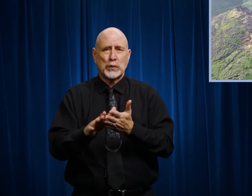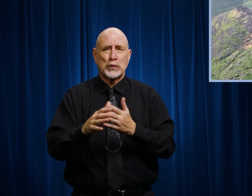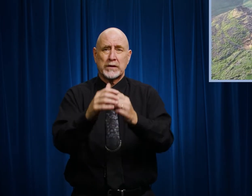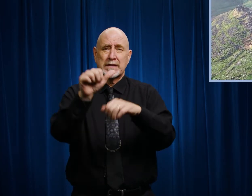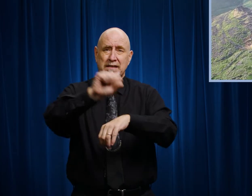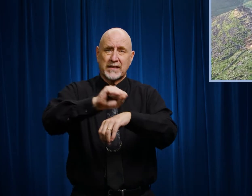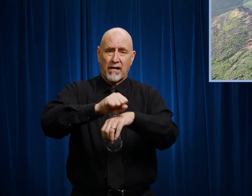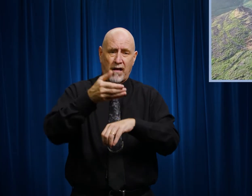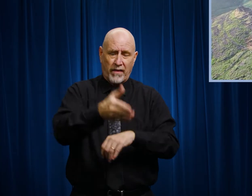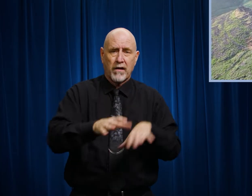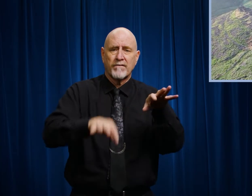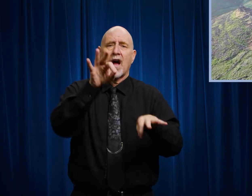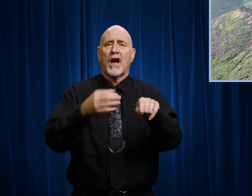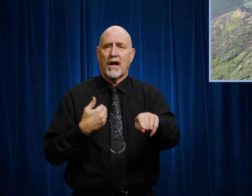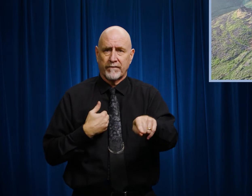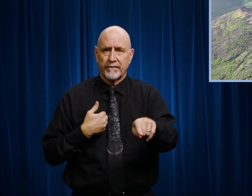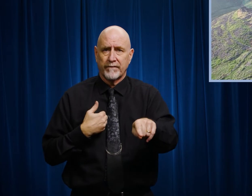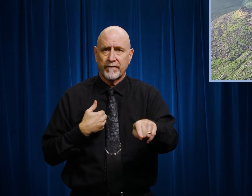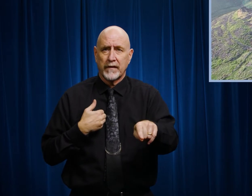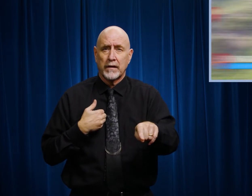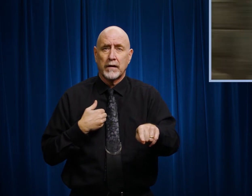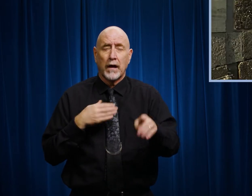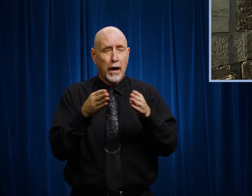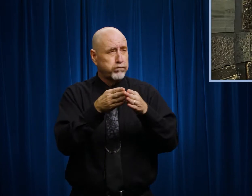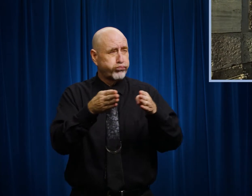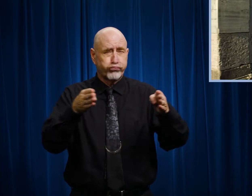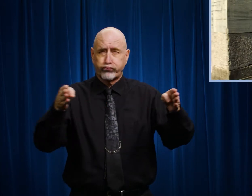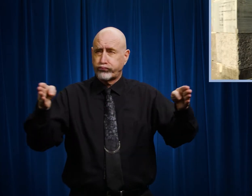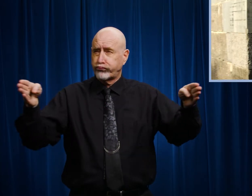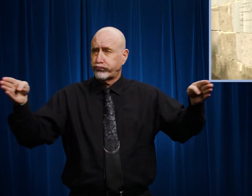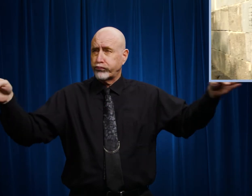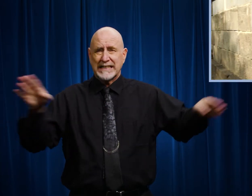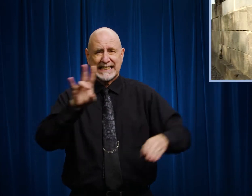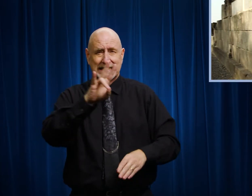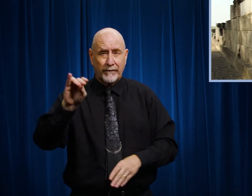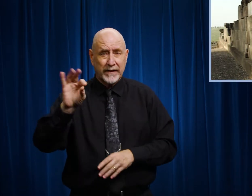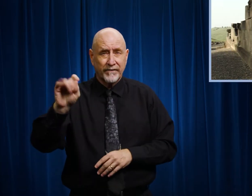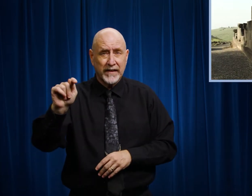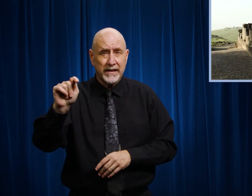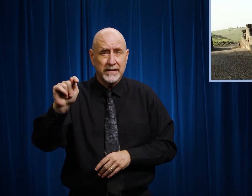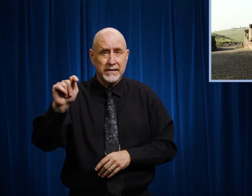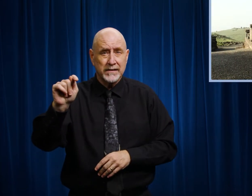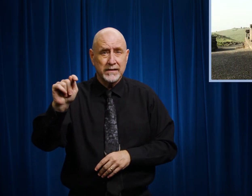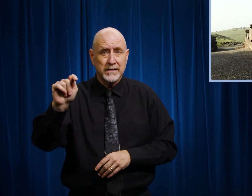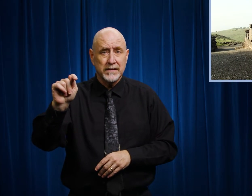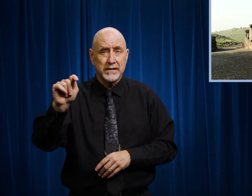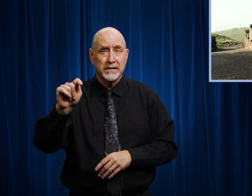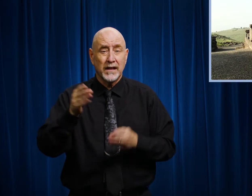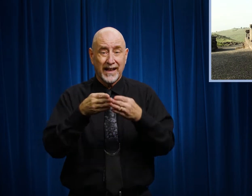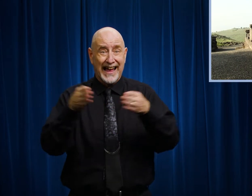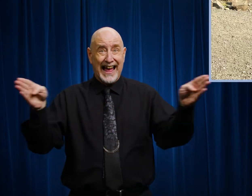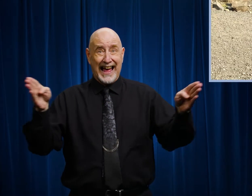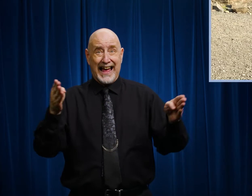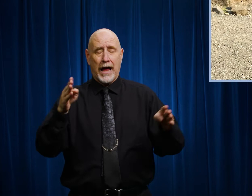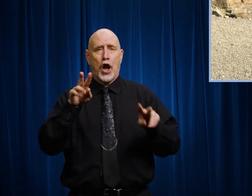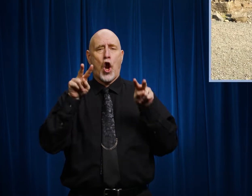elaborate house of worship was discovered, measuring 70 feet in length. It faced south toward